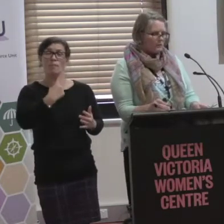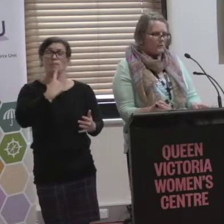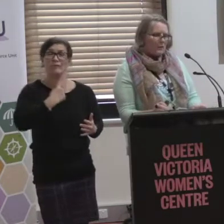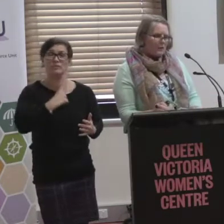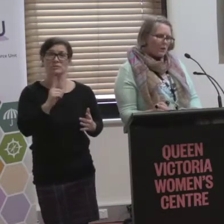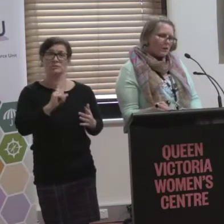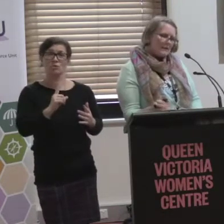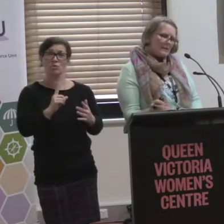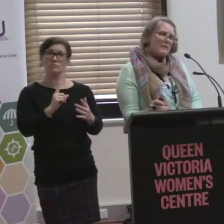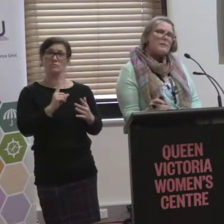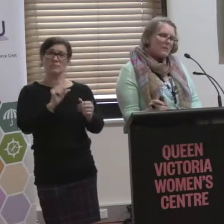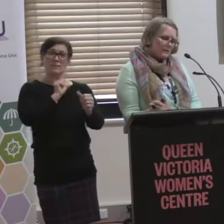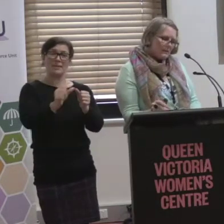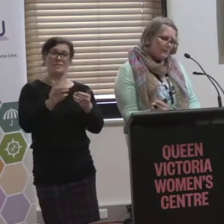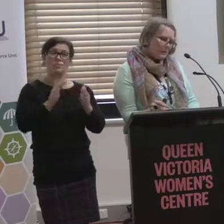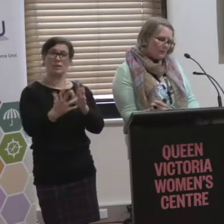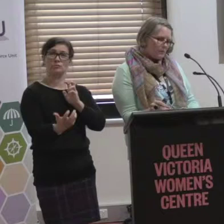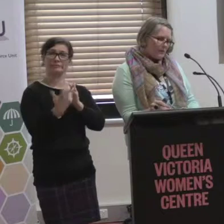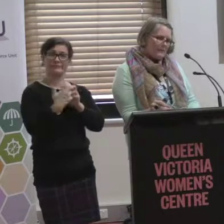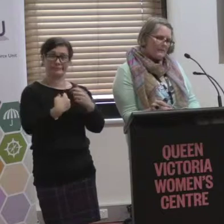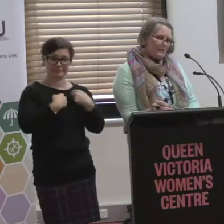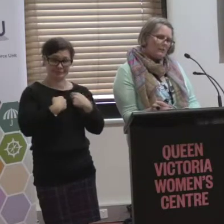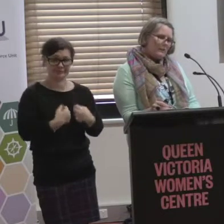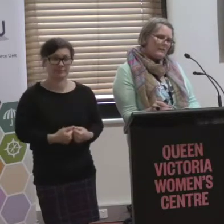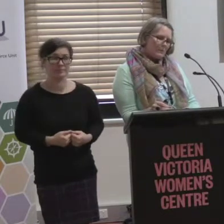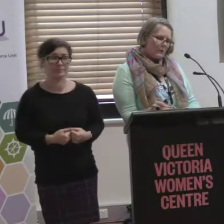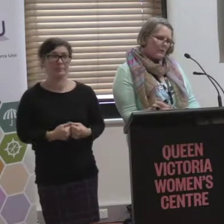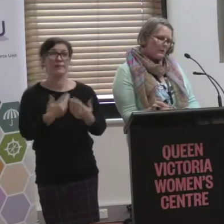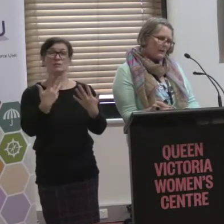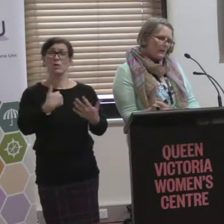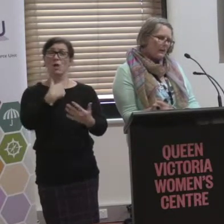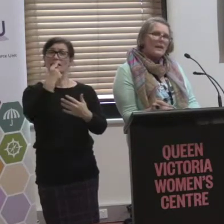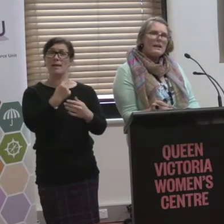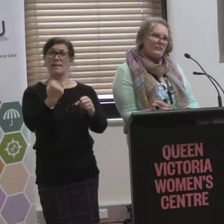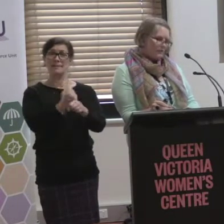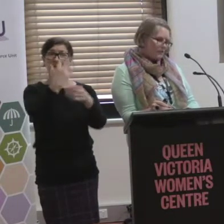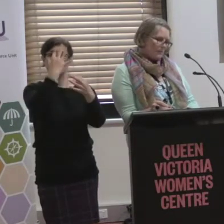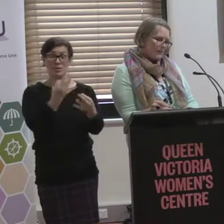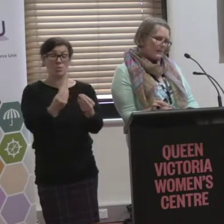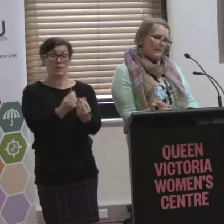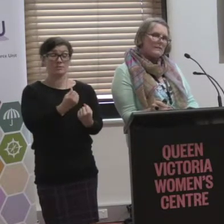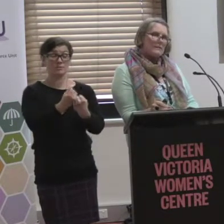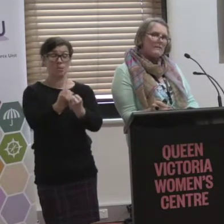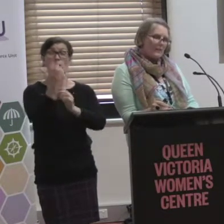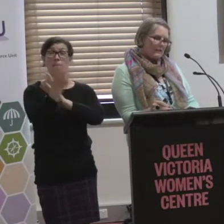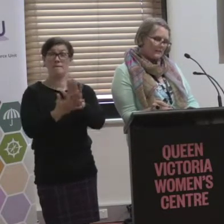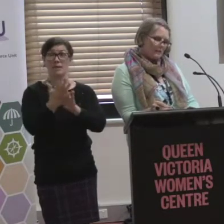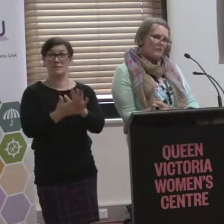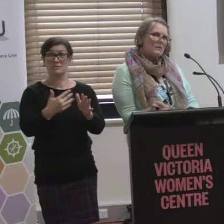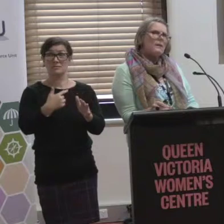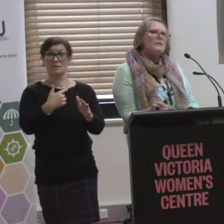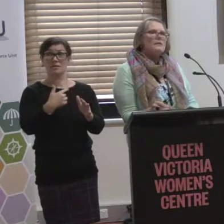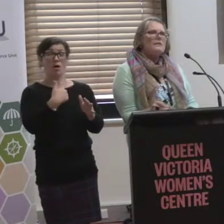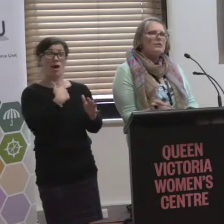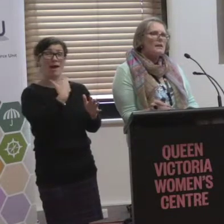So the law says that a person is able to make a decision with support, then they have decision-making capacity for that